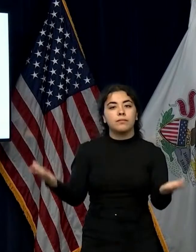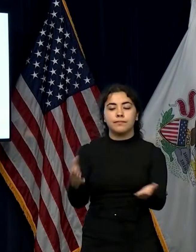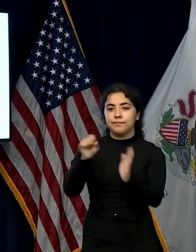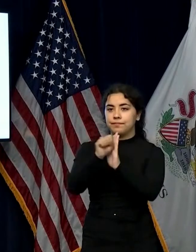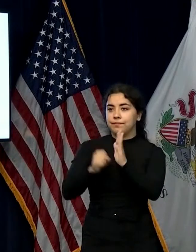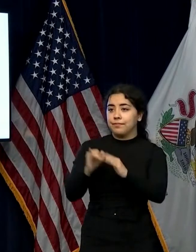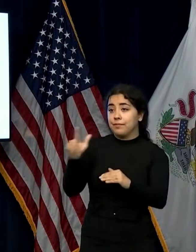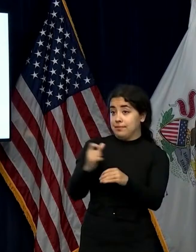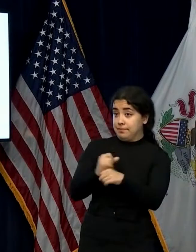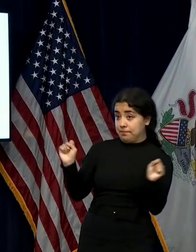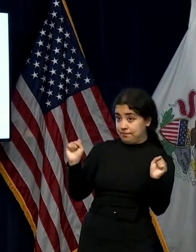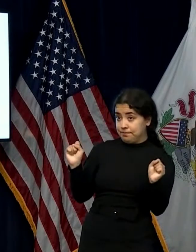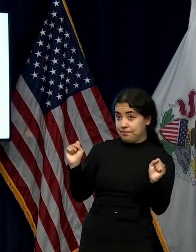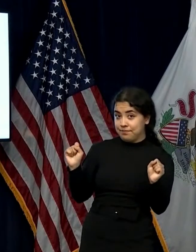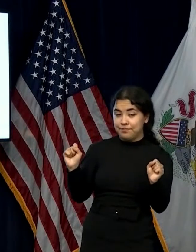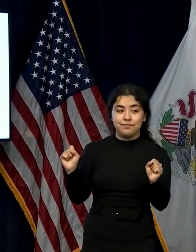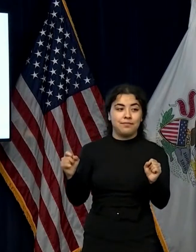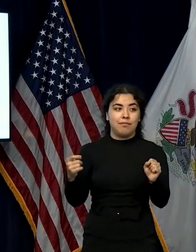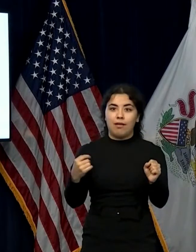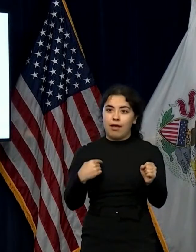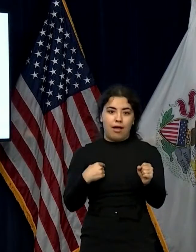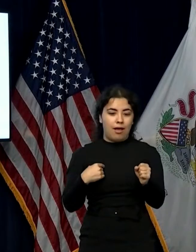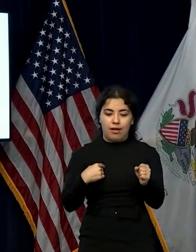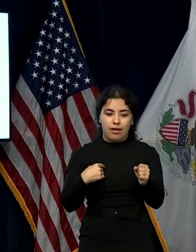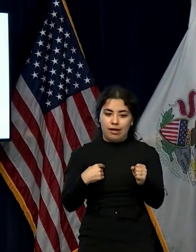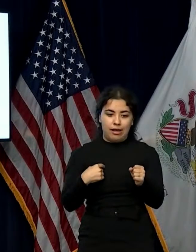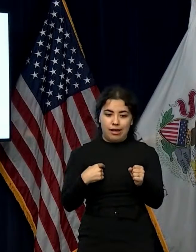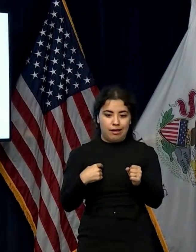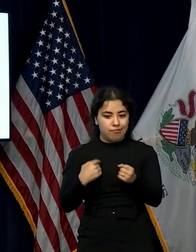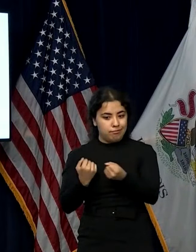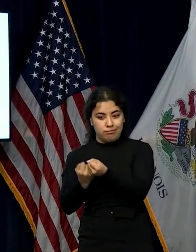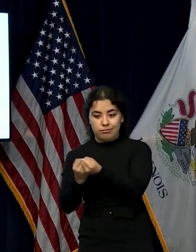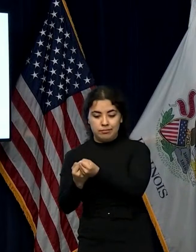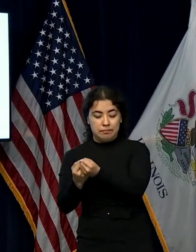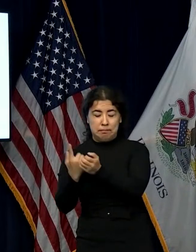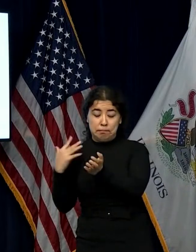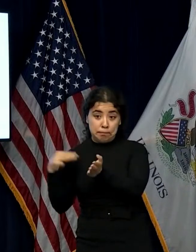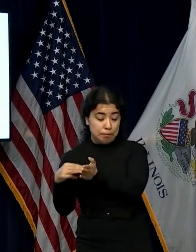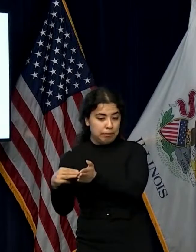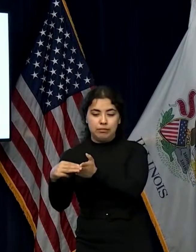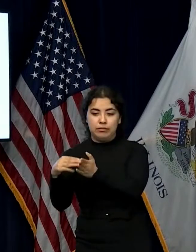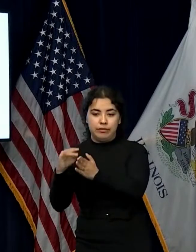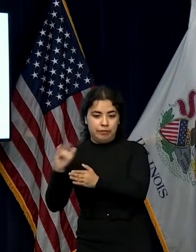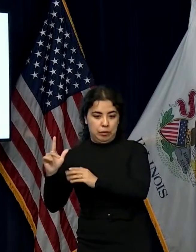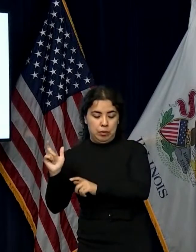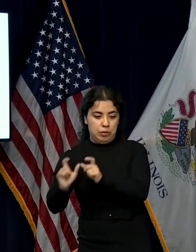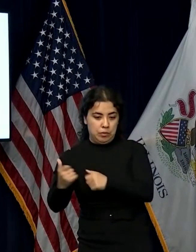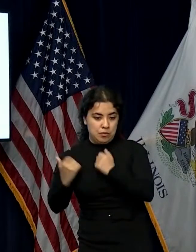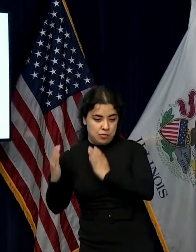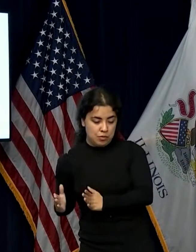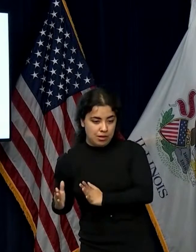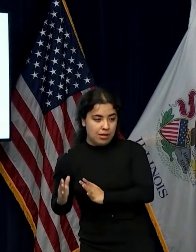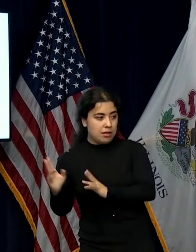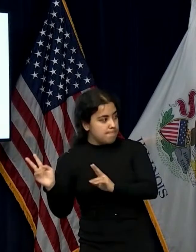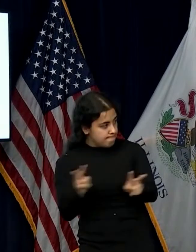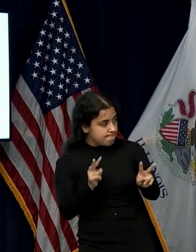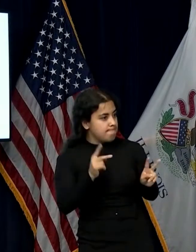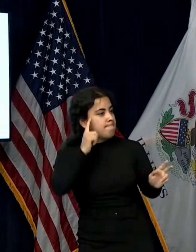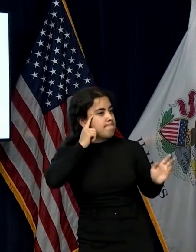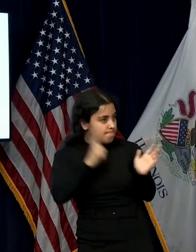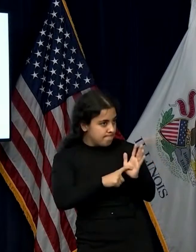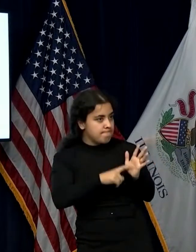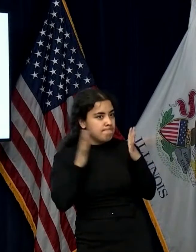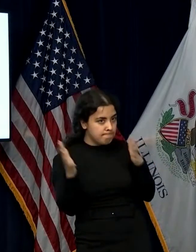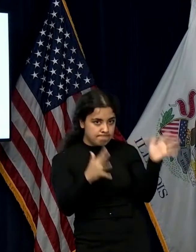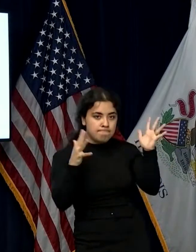state safe. I join millions of Illinoisans in saluting you. I wish the